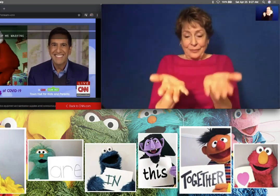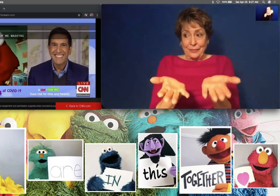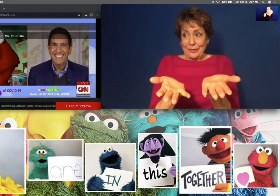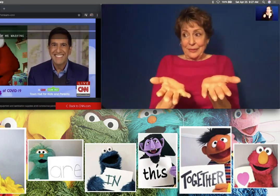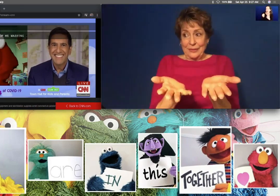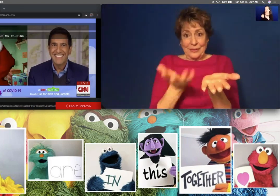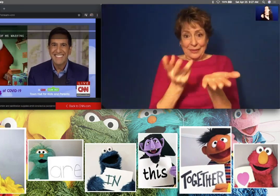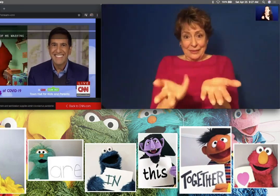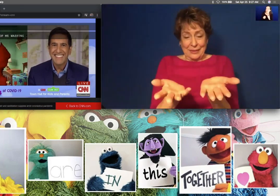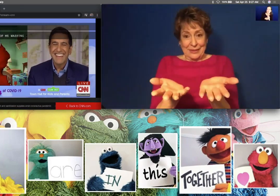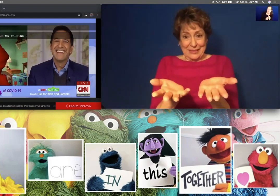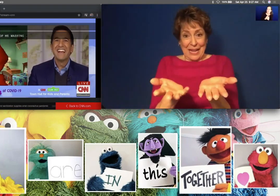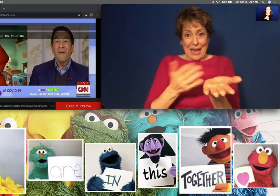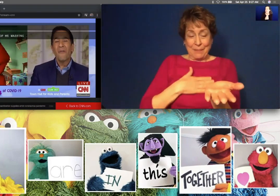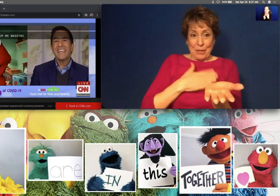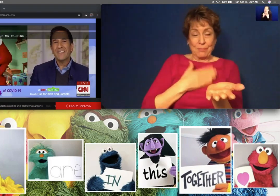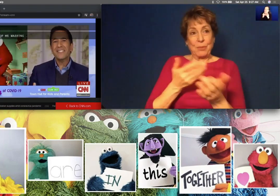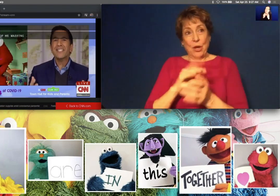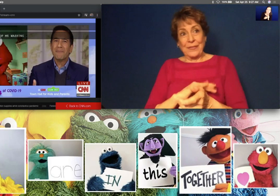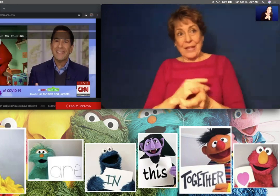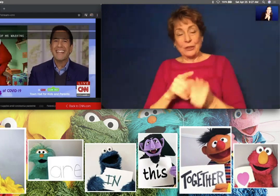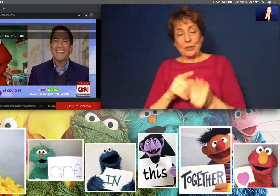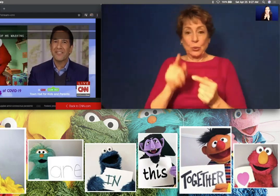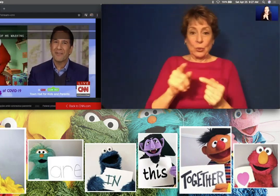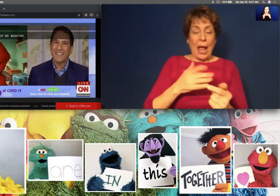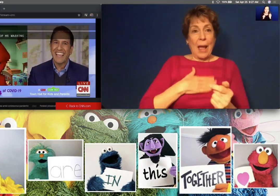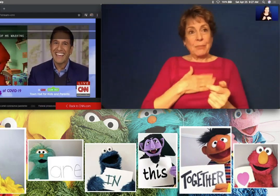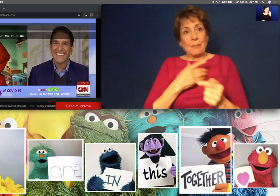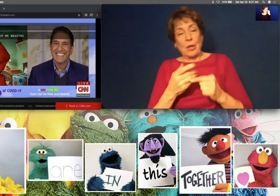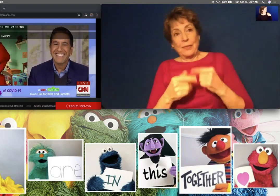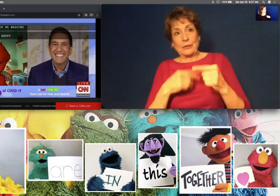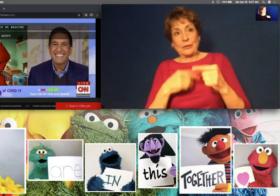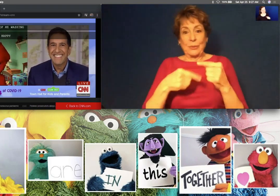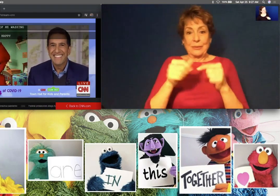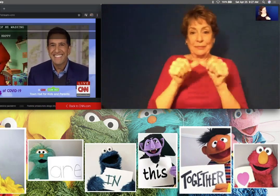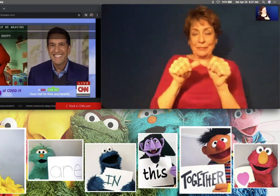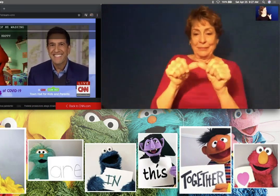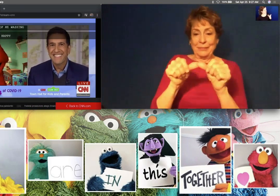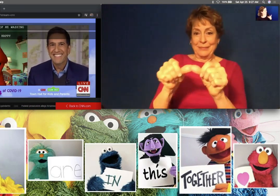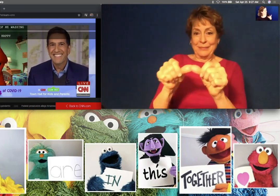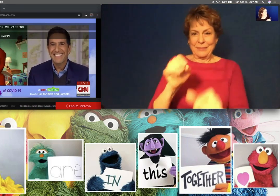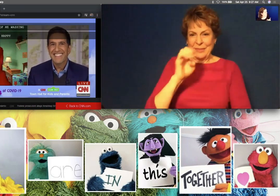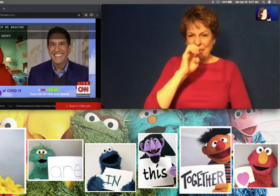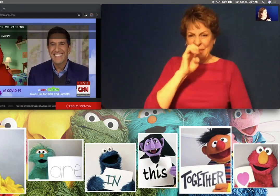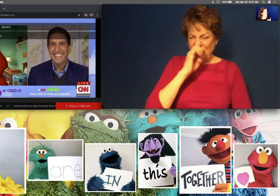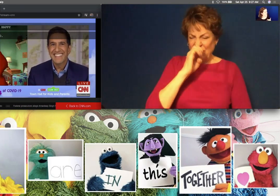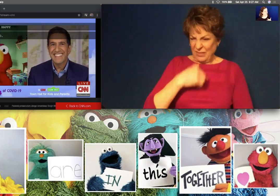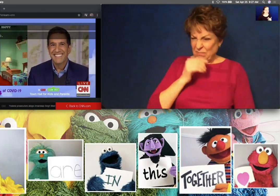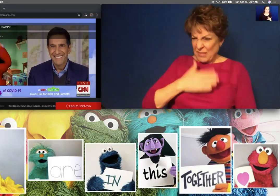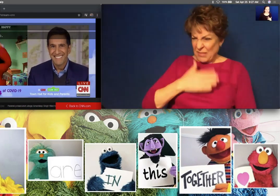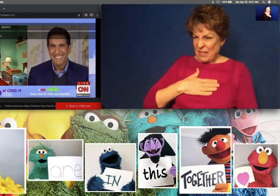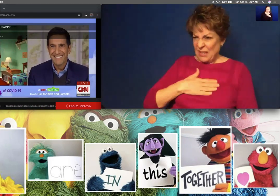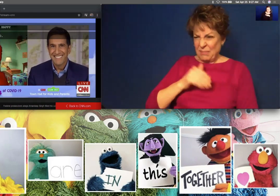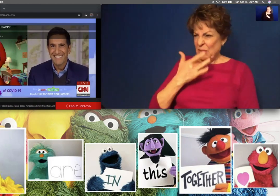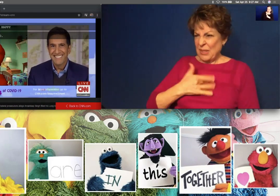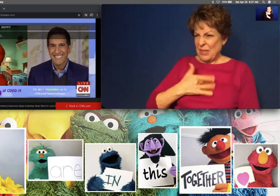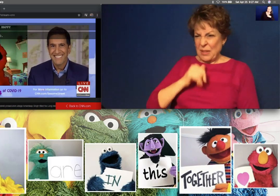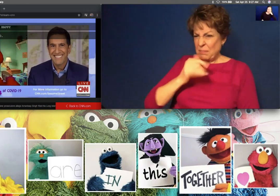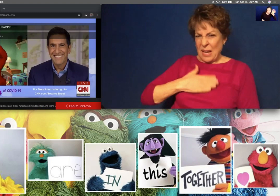birthday today. Well, let's pretend it's your birthday. Oh, okay. Yay,